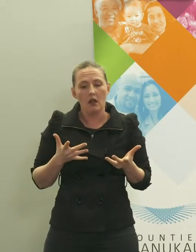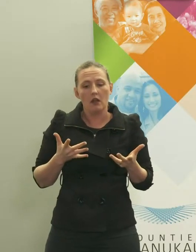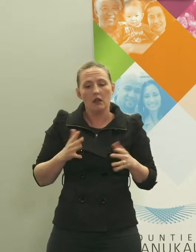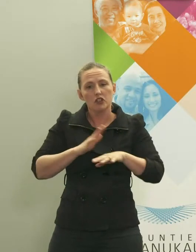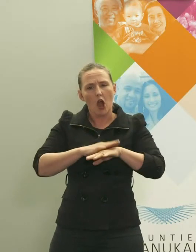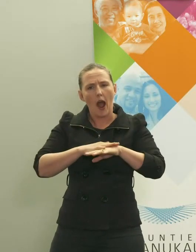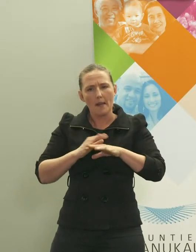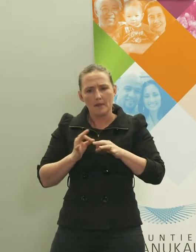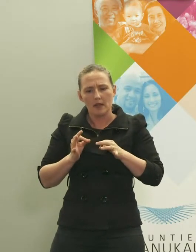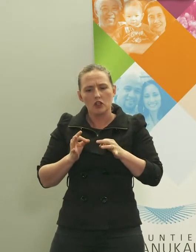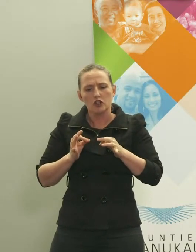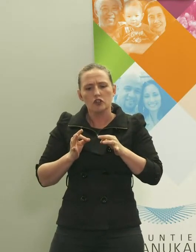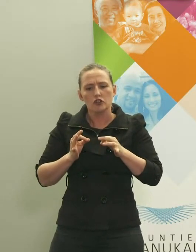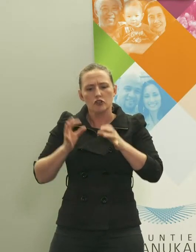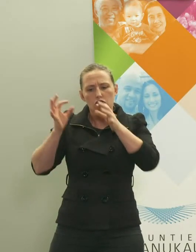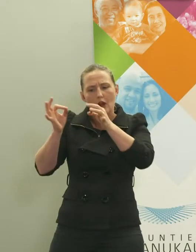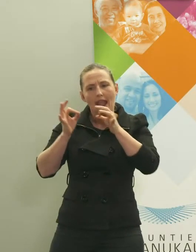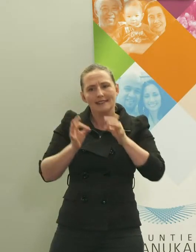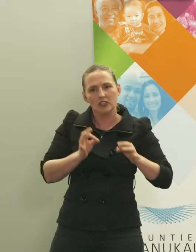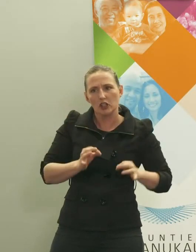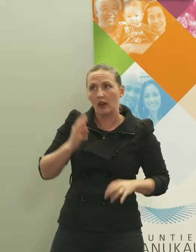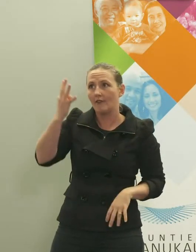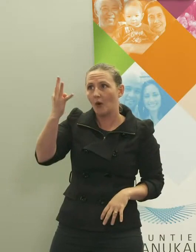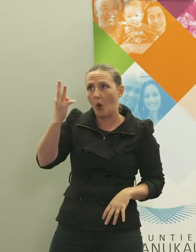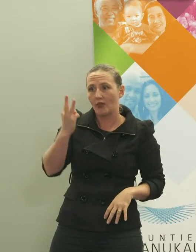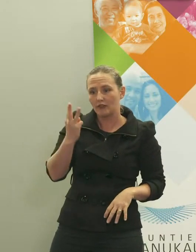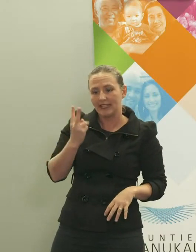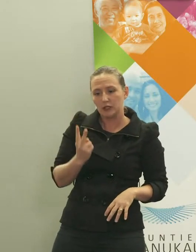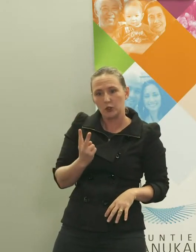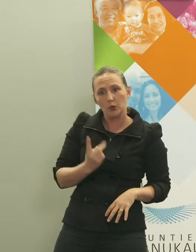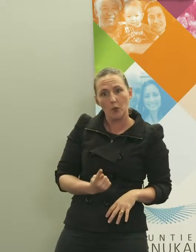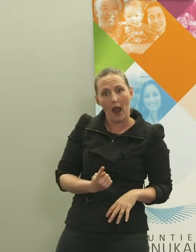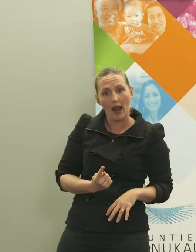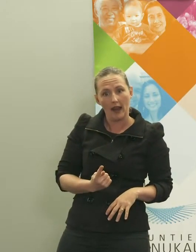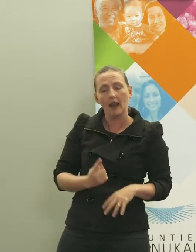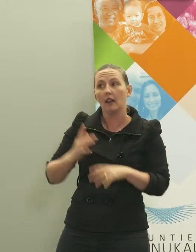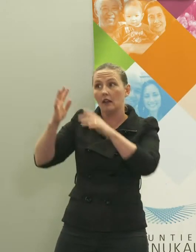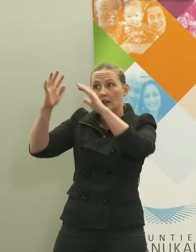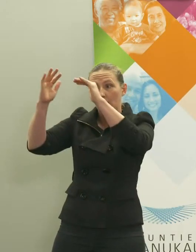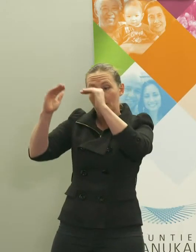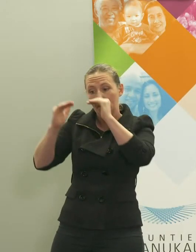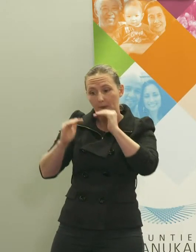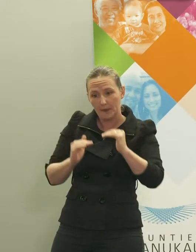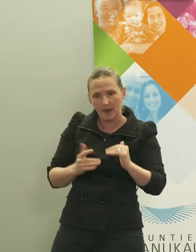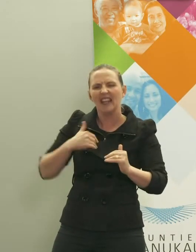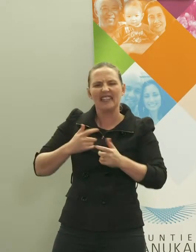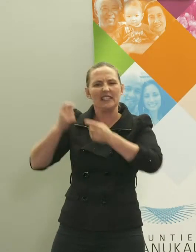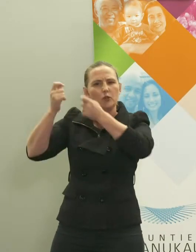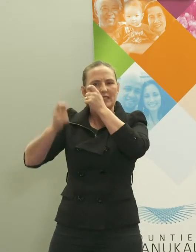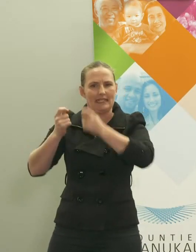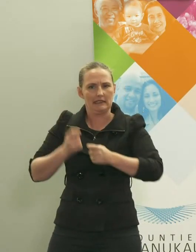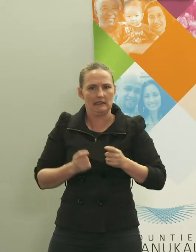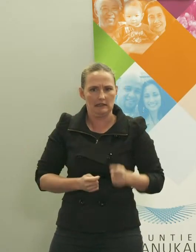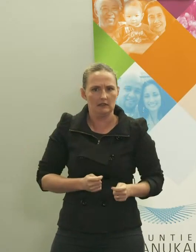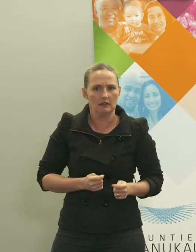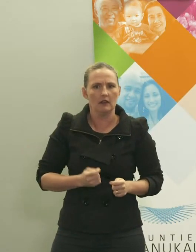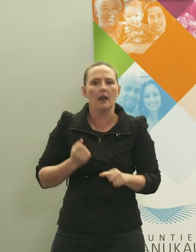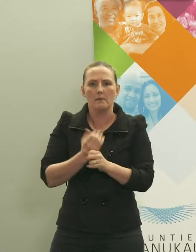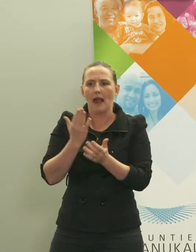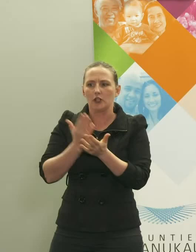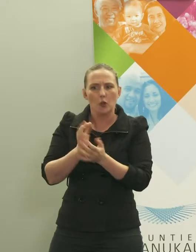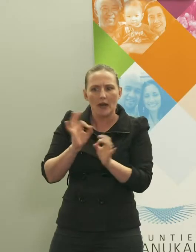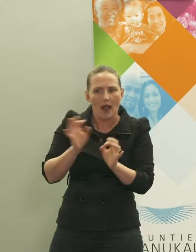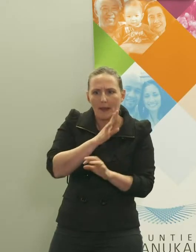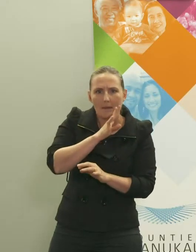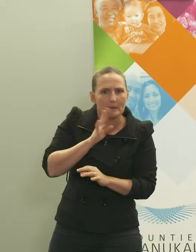transitioning down through the levels, that an enhanced level of testing gives us all good confidence that there aren't other cases going